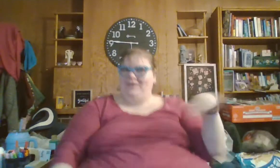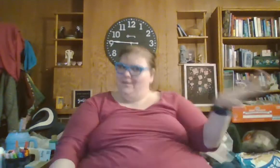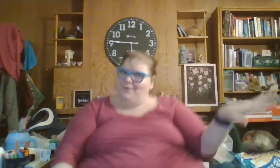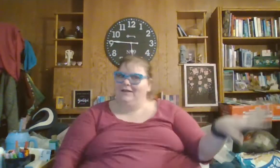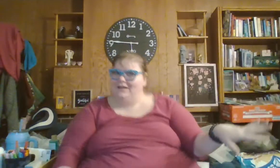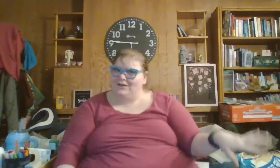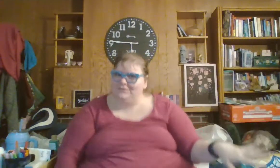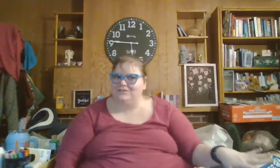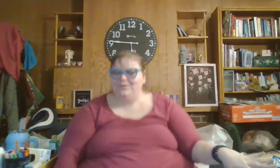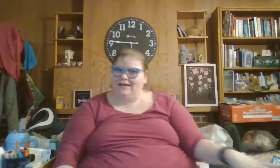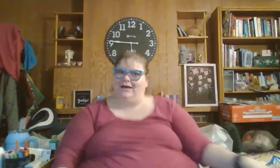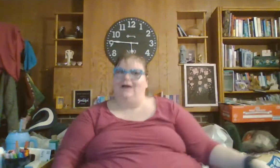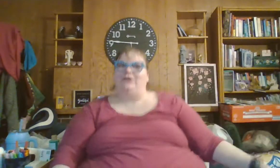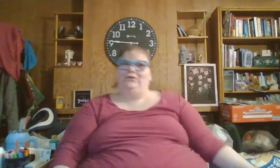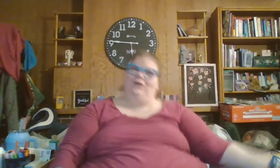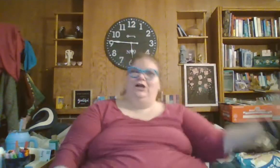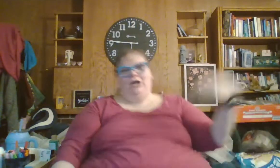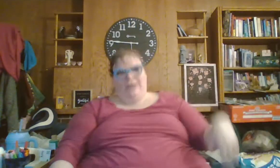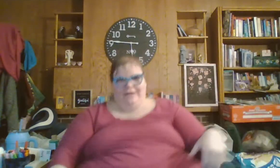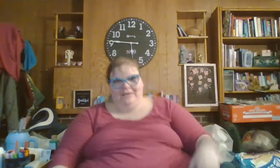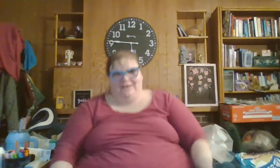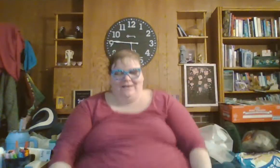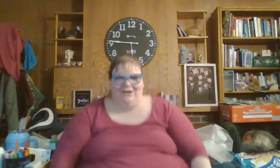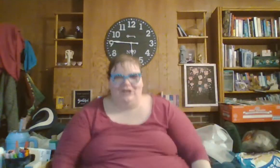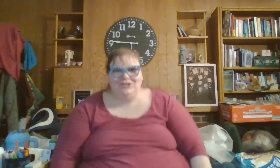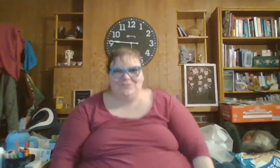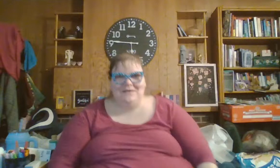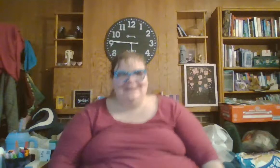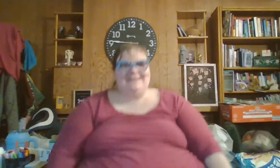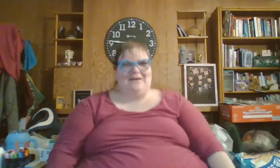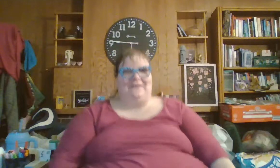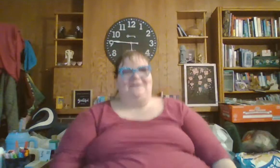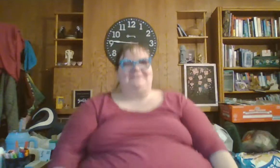people in Costa Rica who are urging me to get down there. So